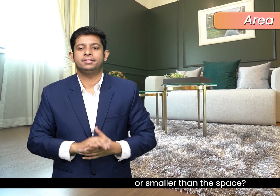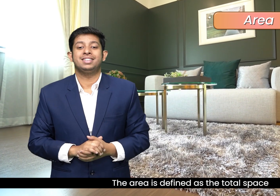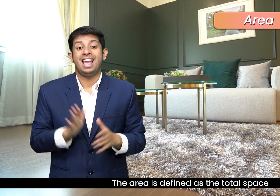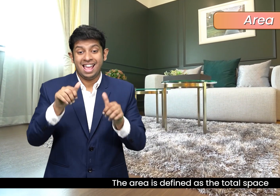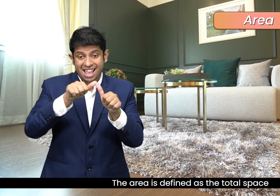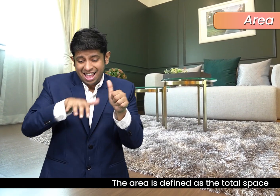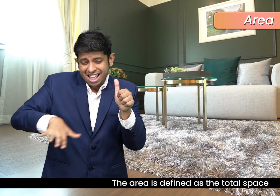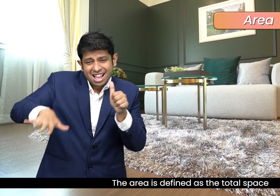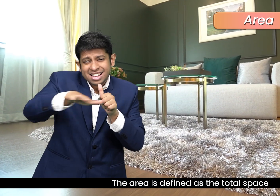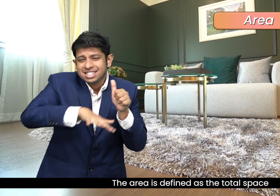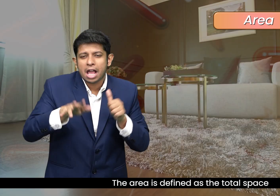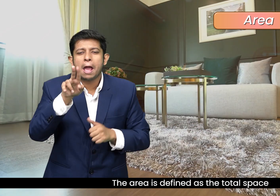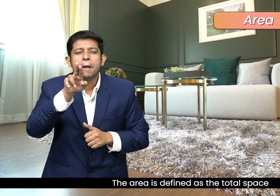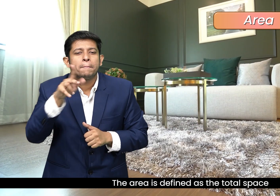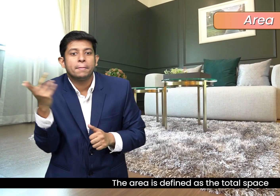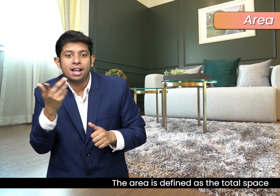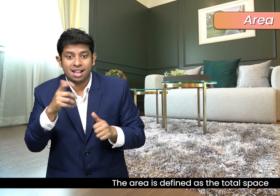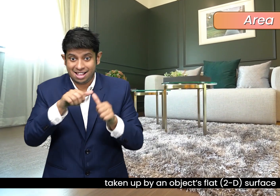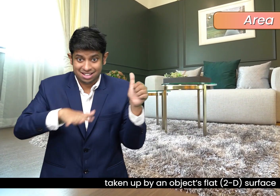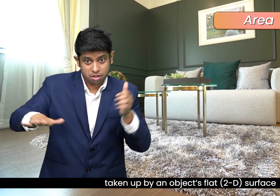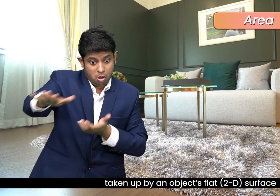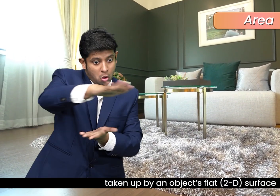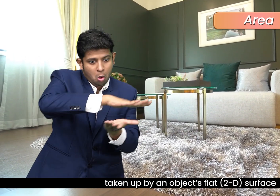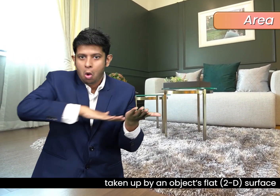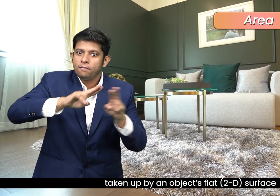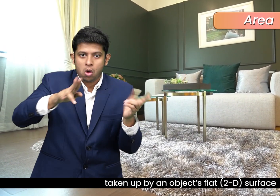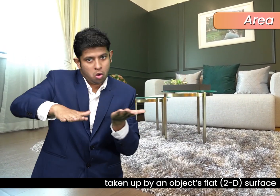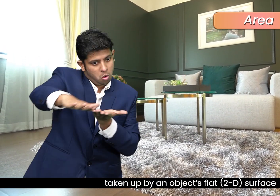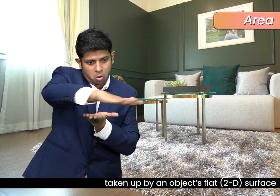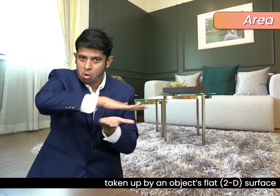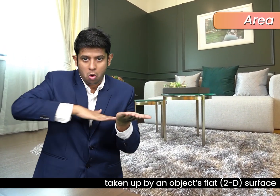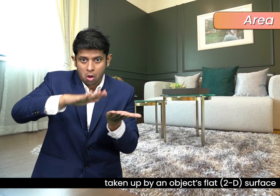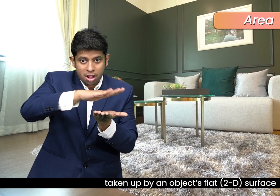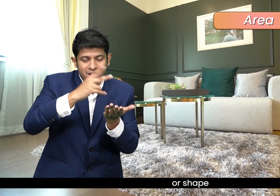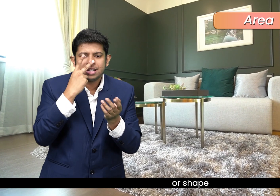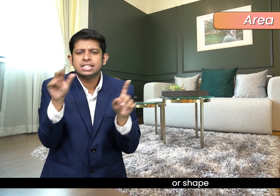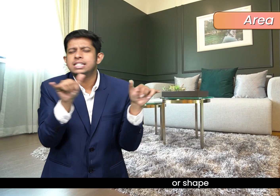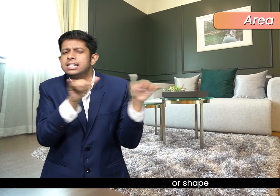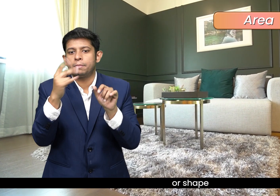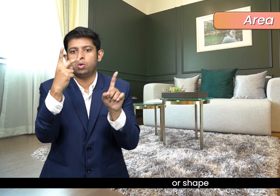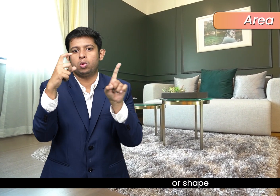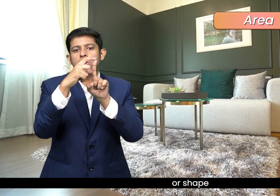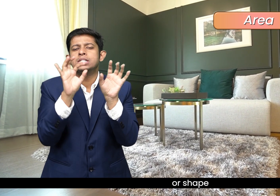The area is defined as the total space taken up by an object's flat 2D surface or shape.